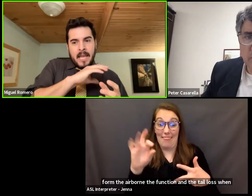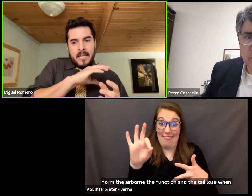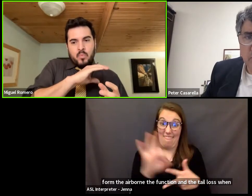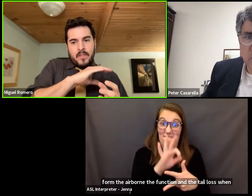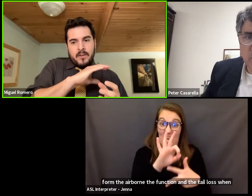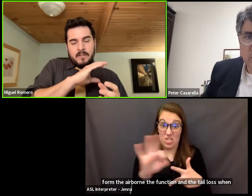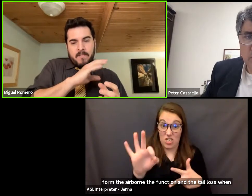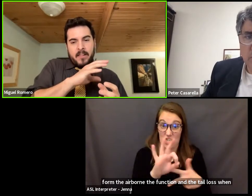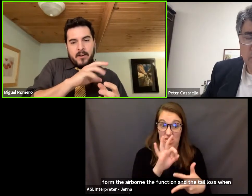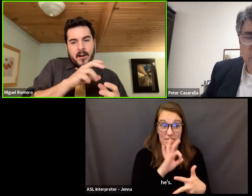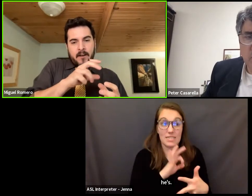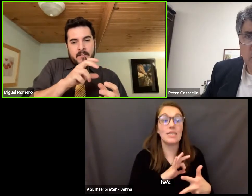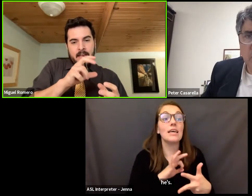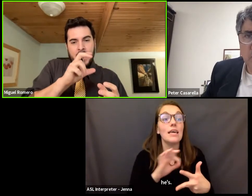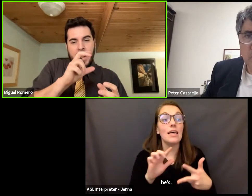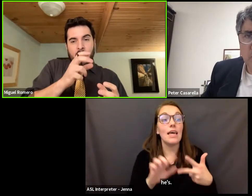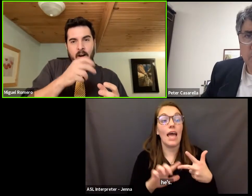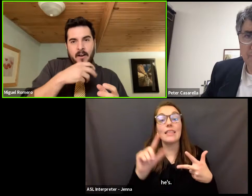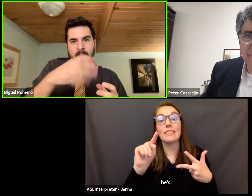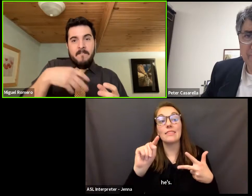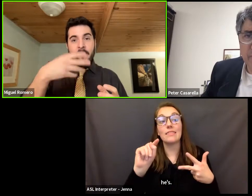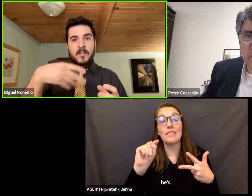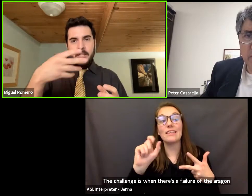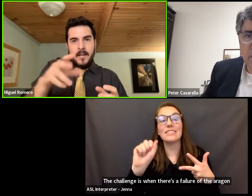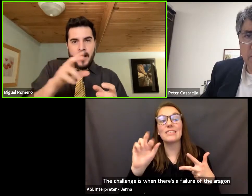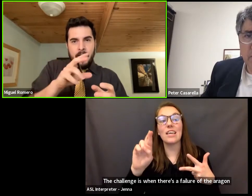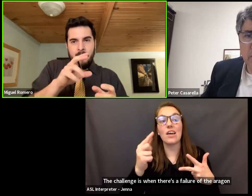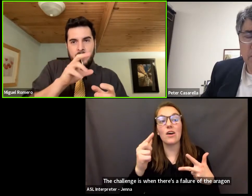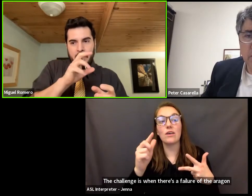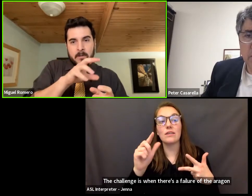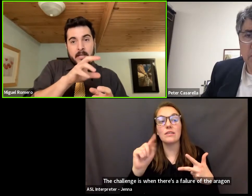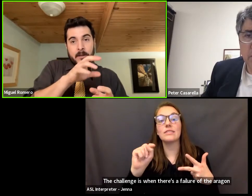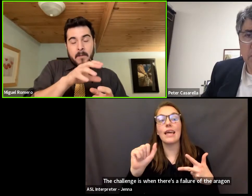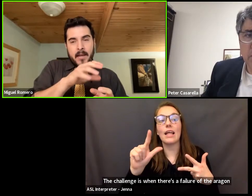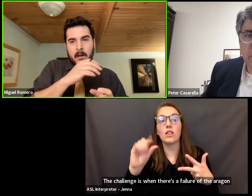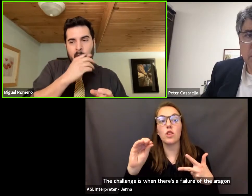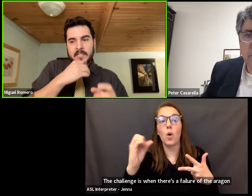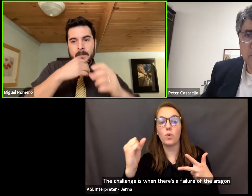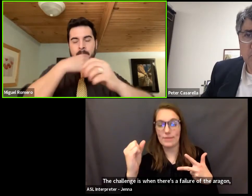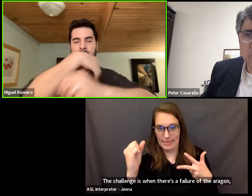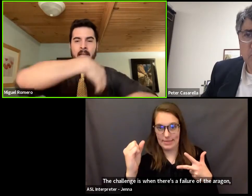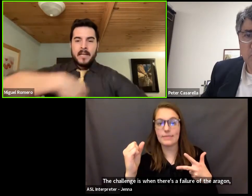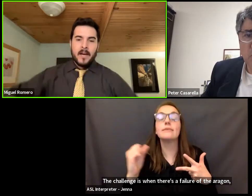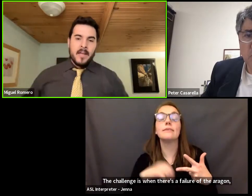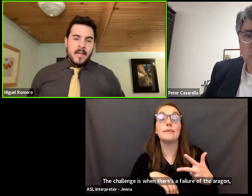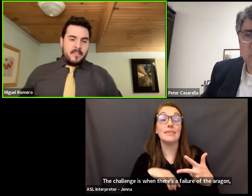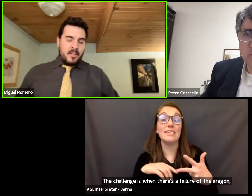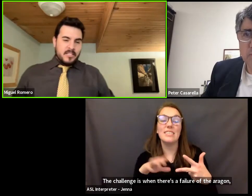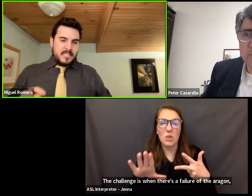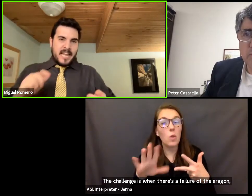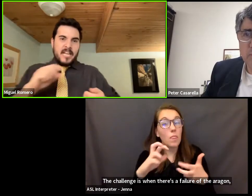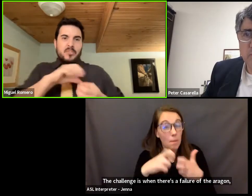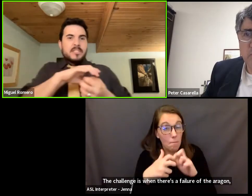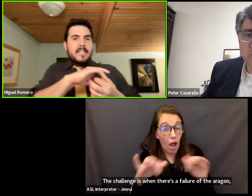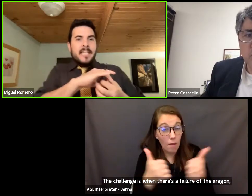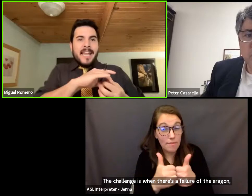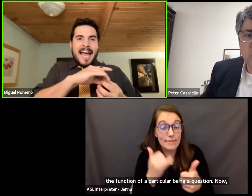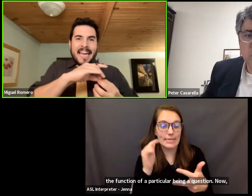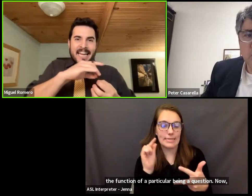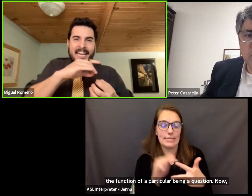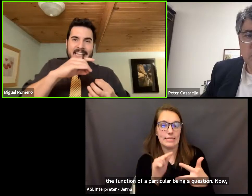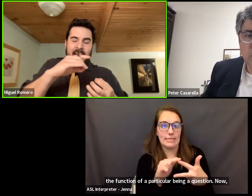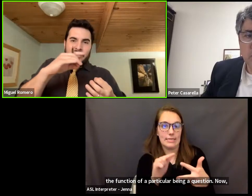challenge is when there's a failure of the ergon, the function of a particular being in question. Now, there's this